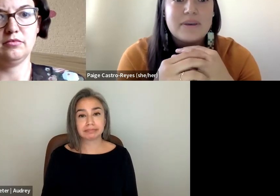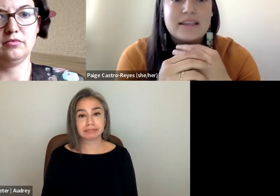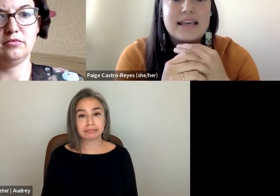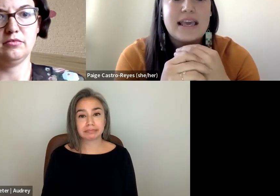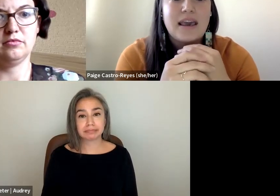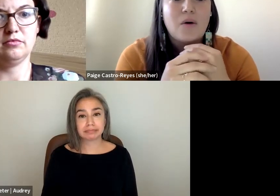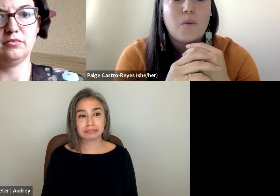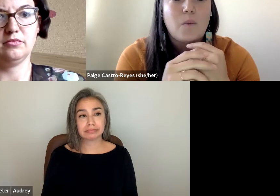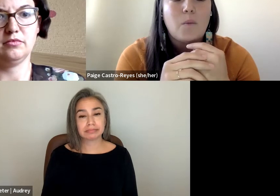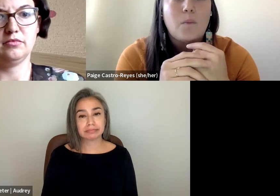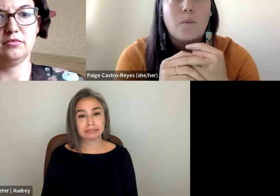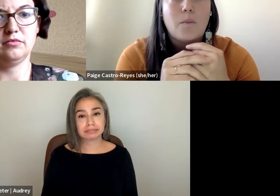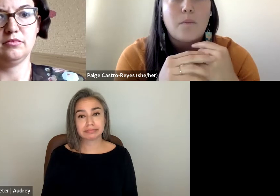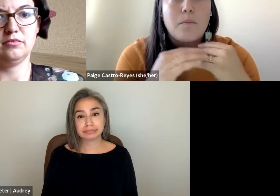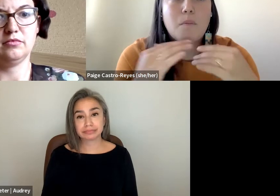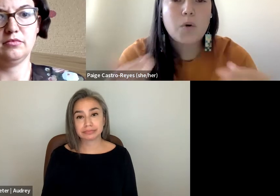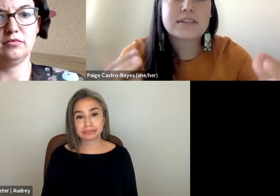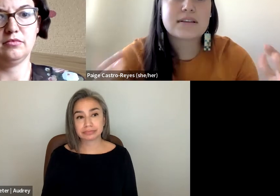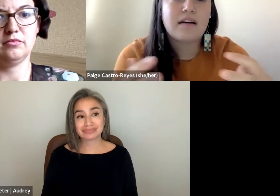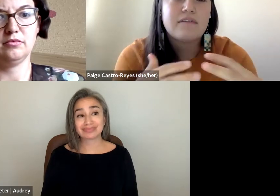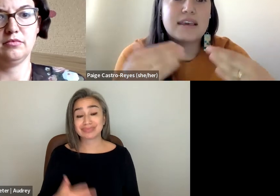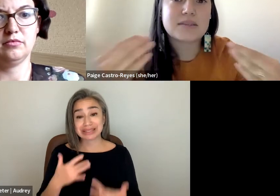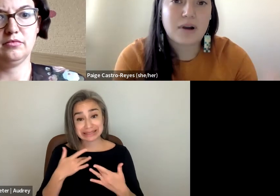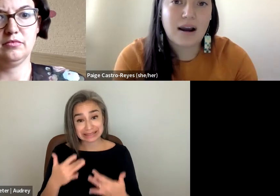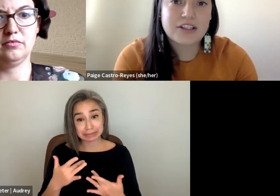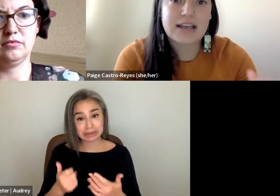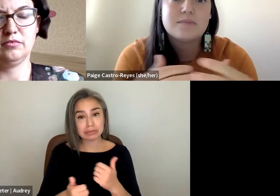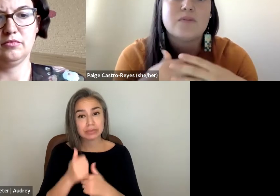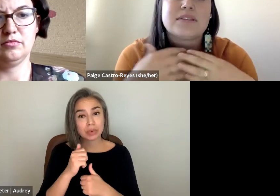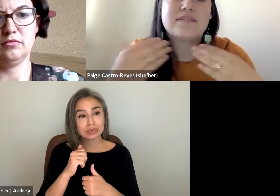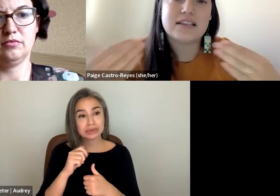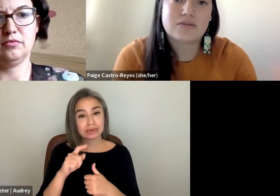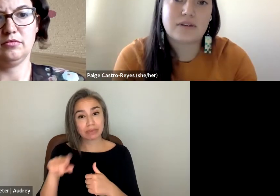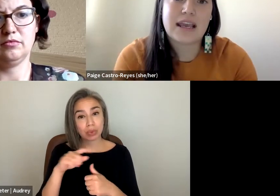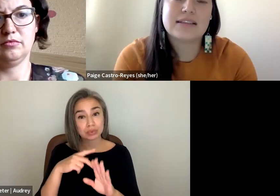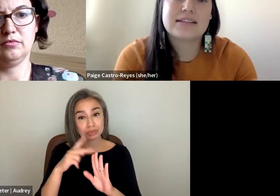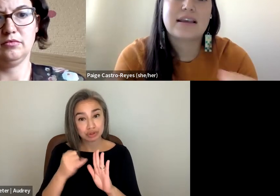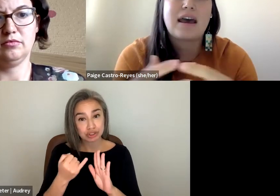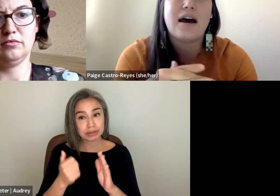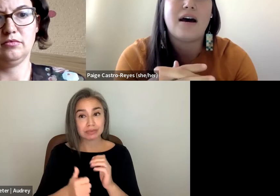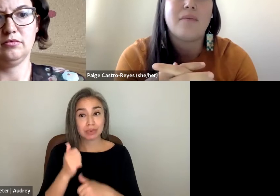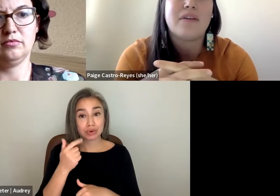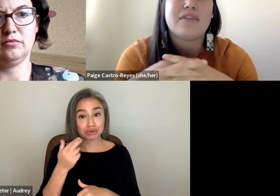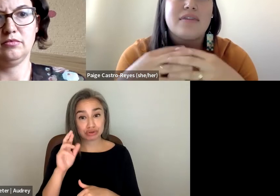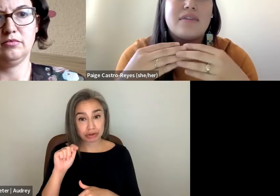So typically, most of these projects, most of these grants,